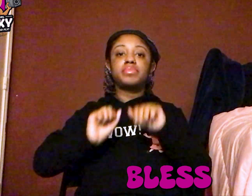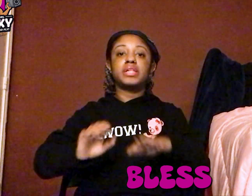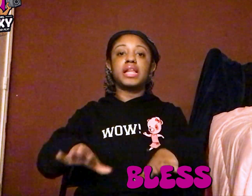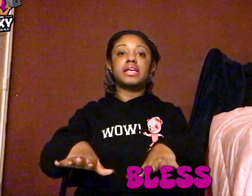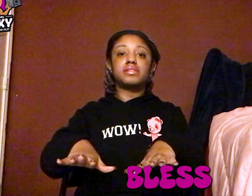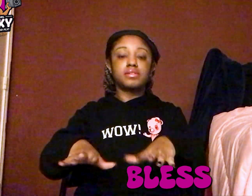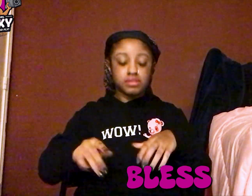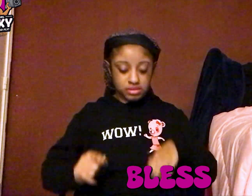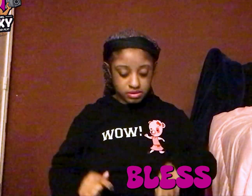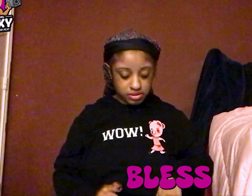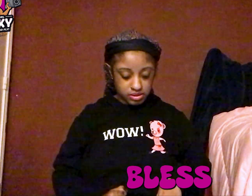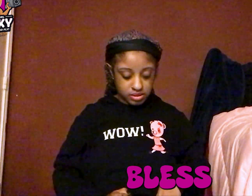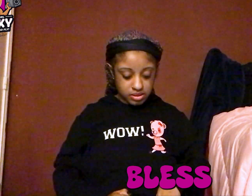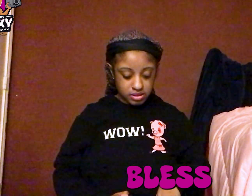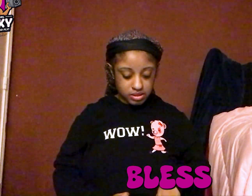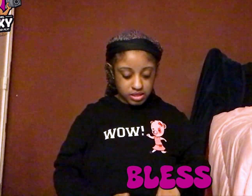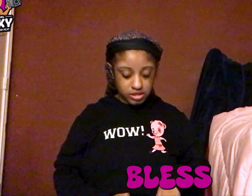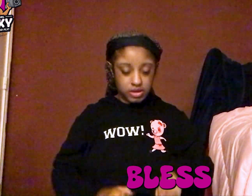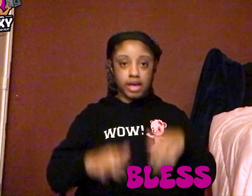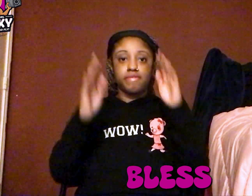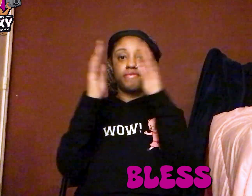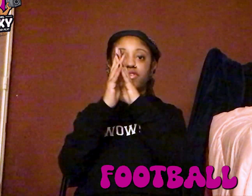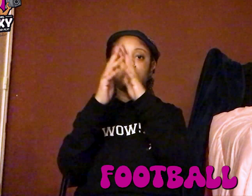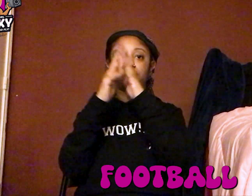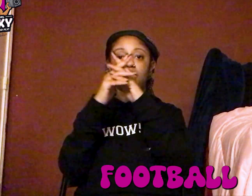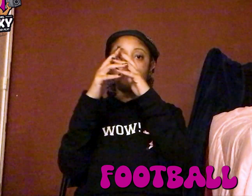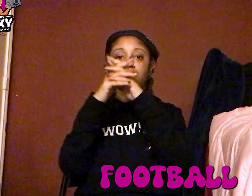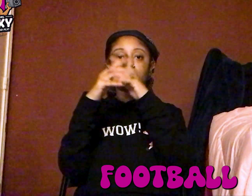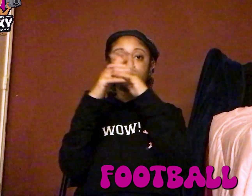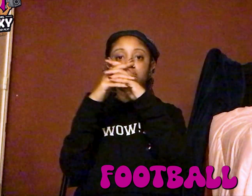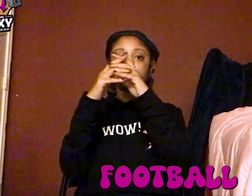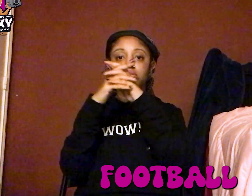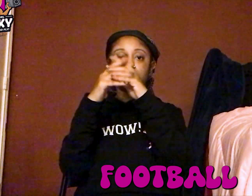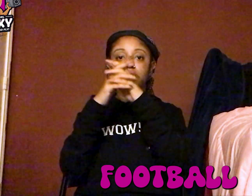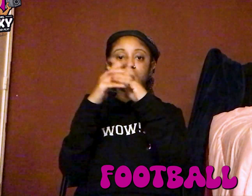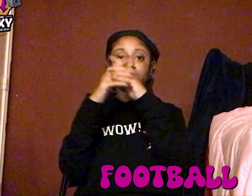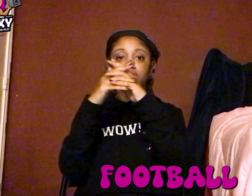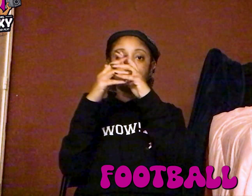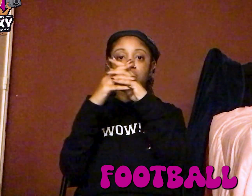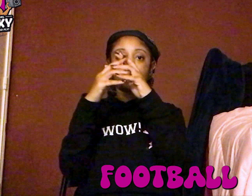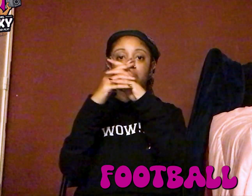Bless. Then you have football. Football.